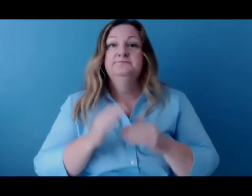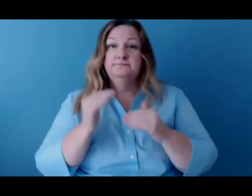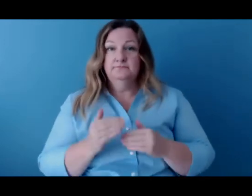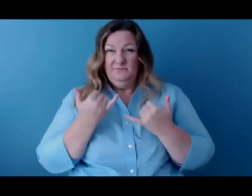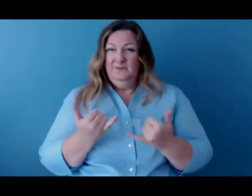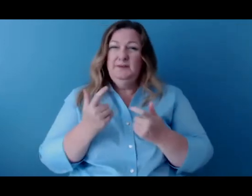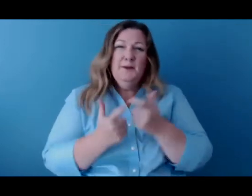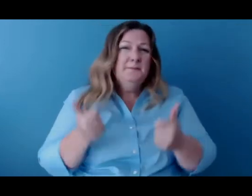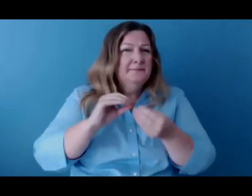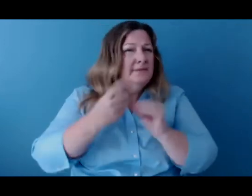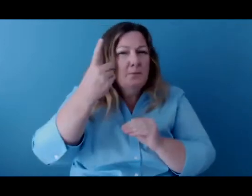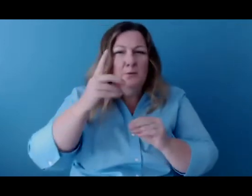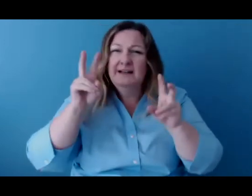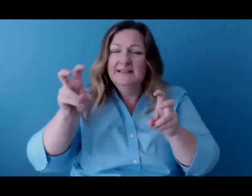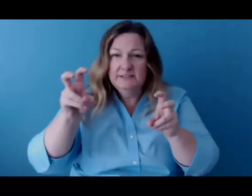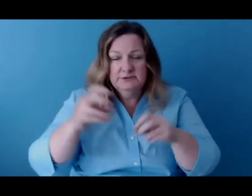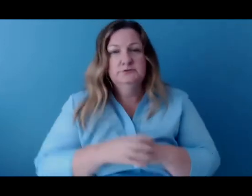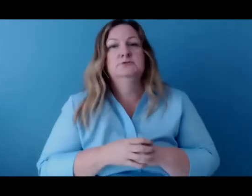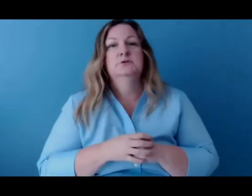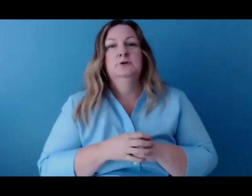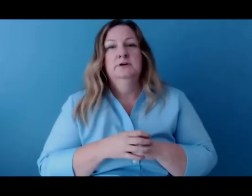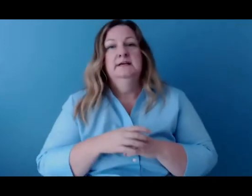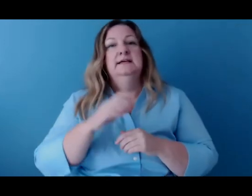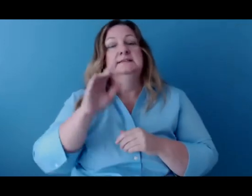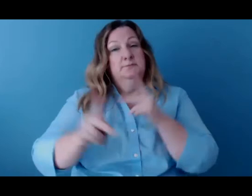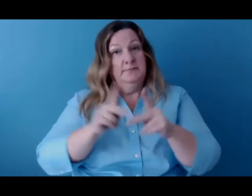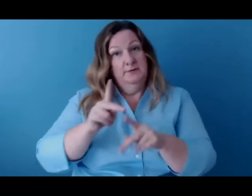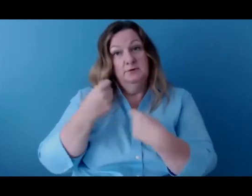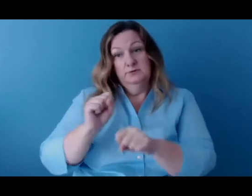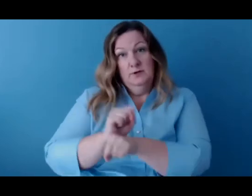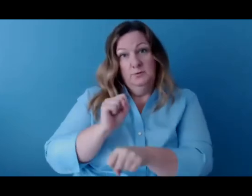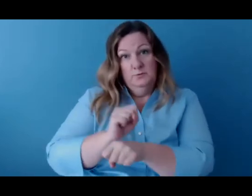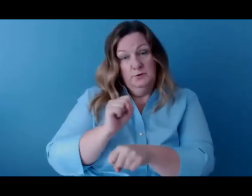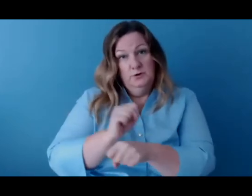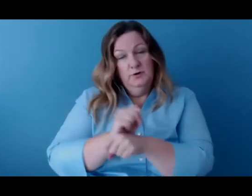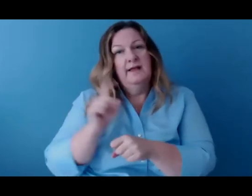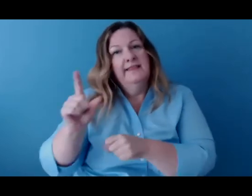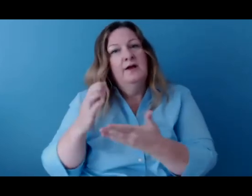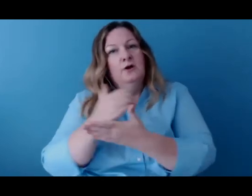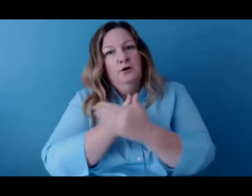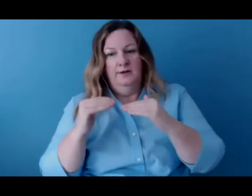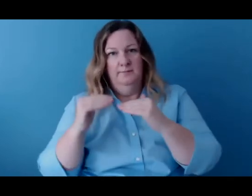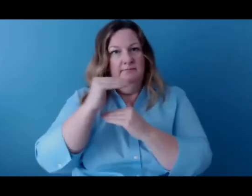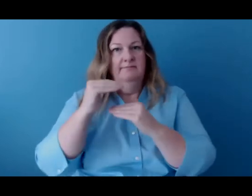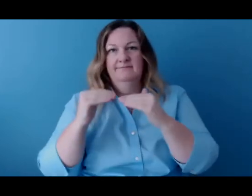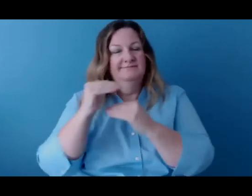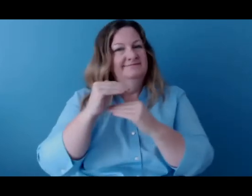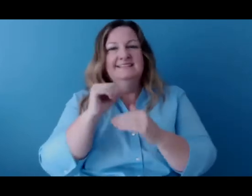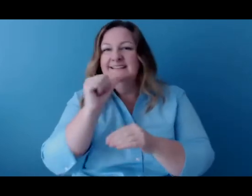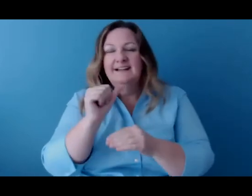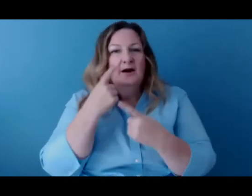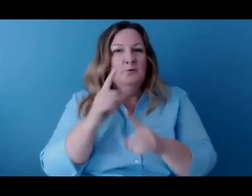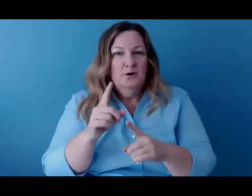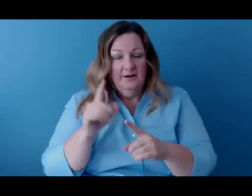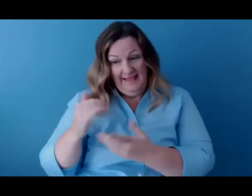have in Medicaid is sometimes when it disincentivizes people from working or trying to get over an income threshold, it doesn't work. It simply, it